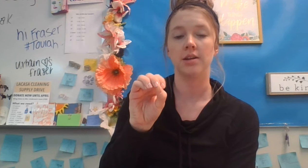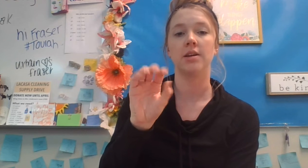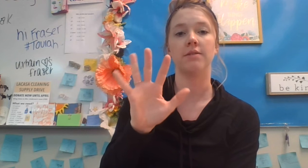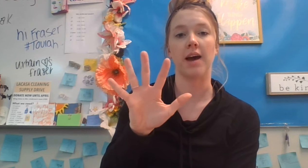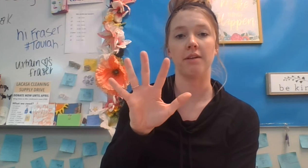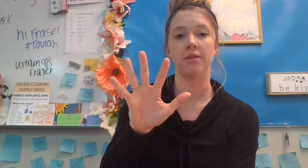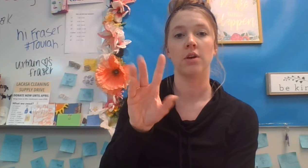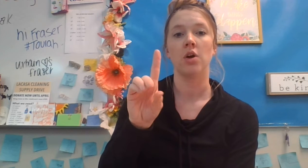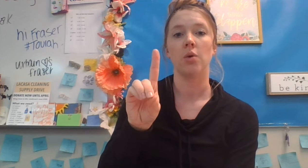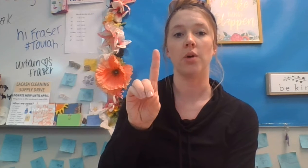105,